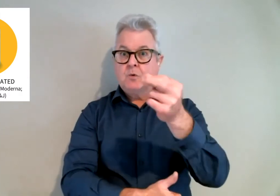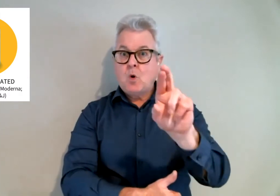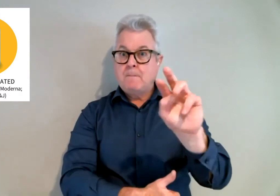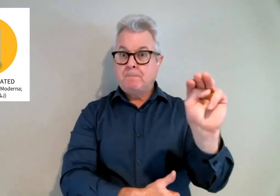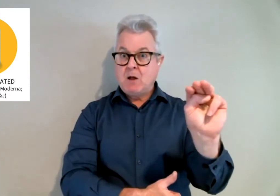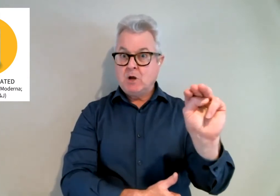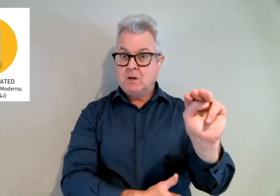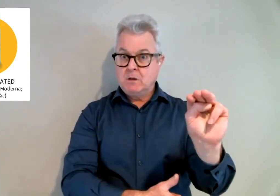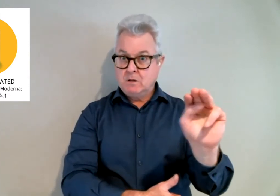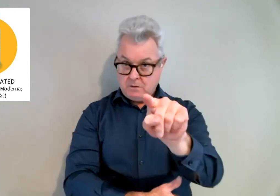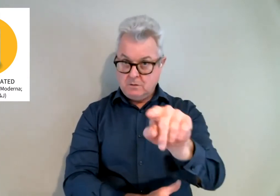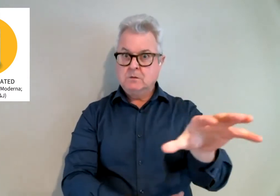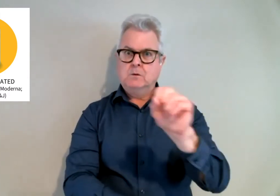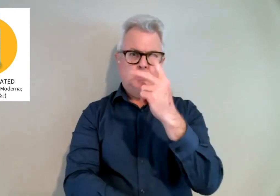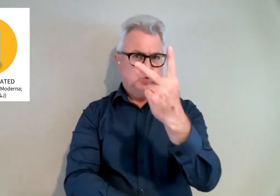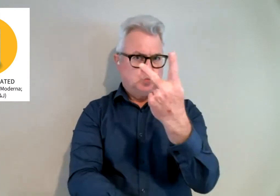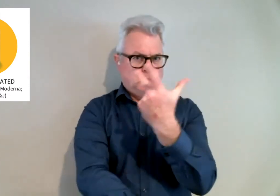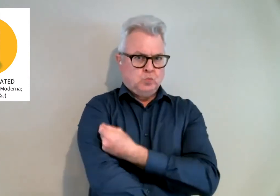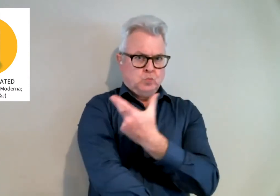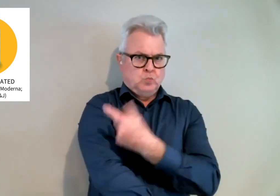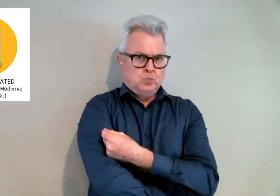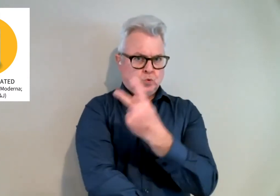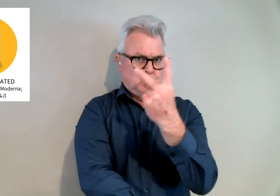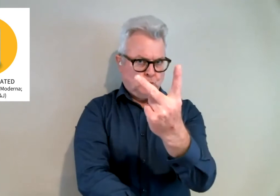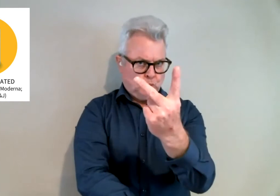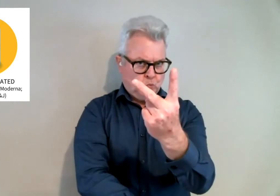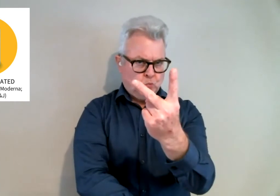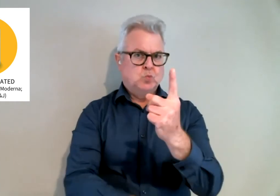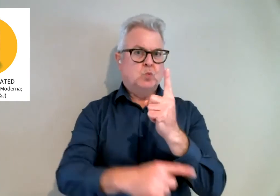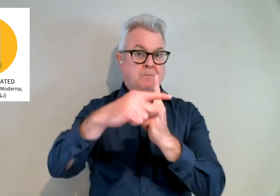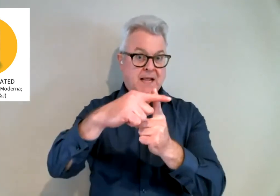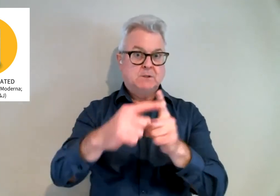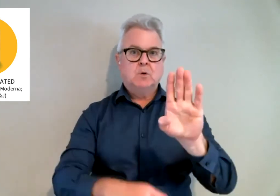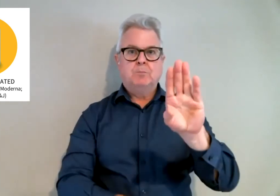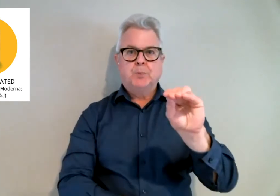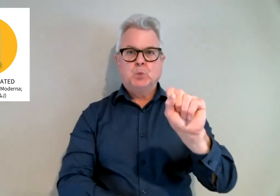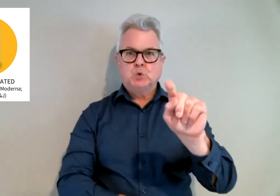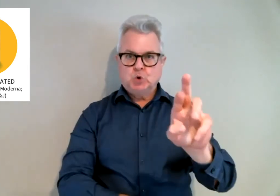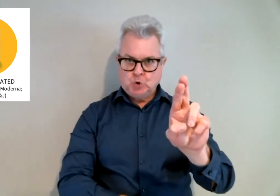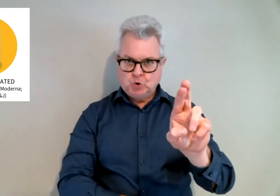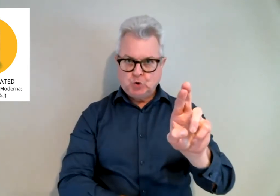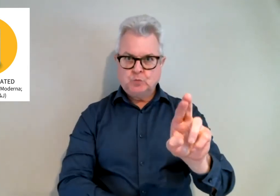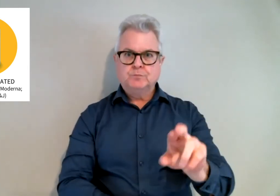a Pfizer or a Moderna vaccine and you've had your 2 doses plus your booster.